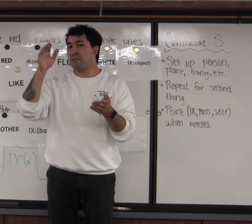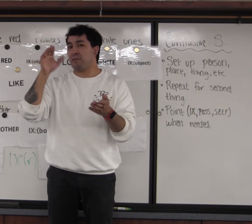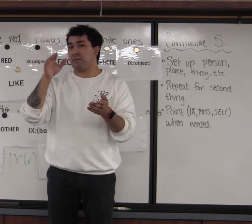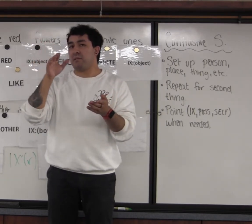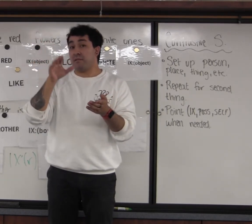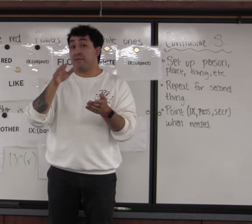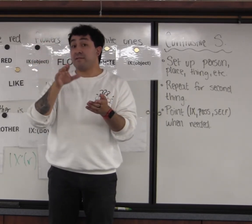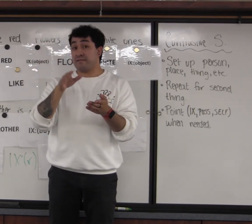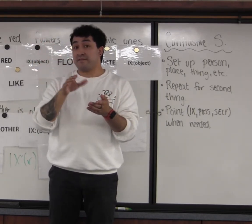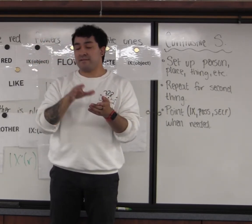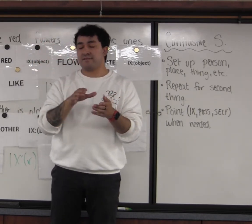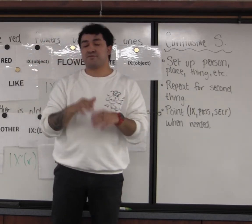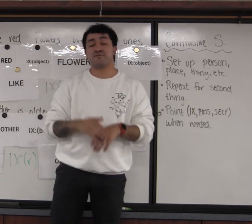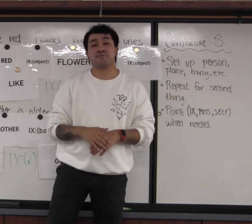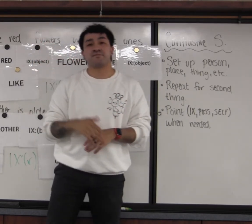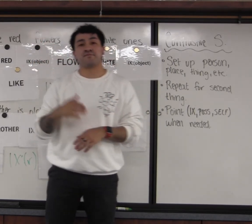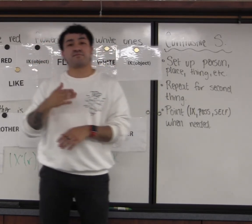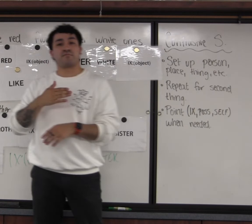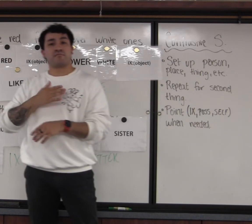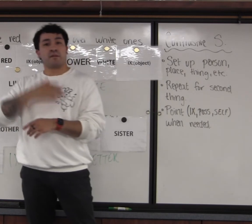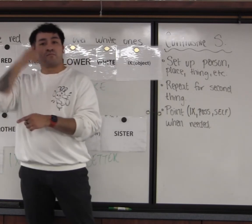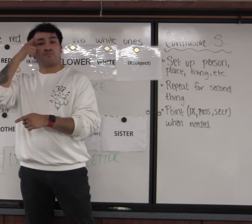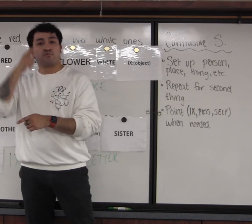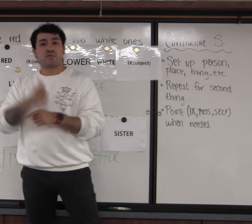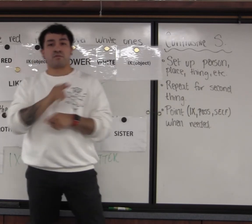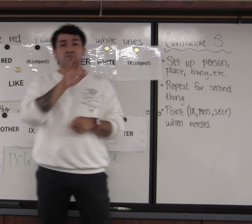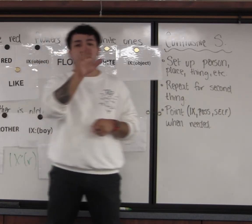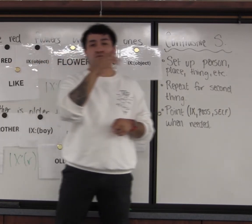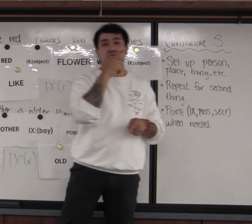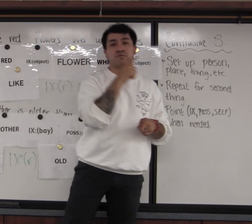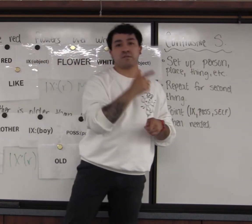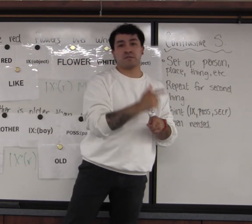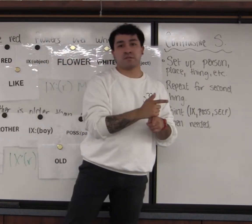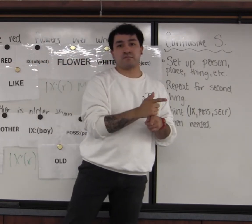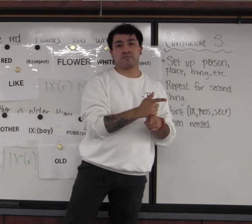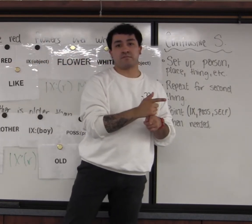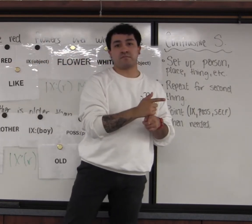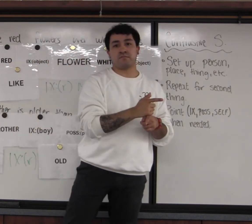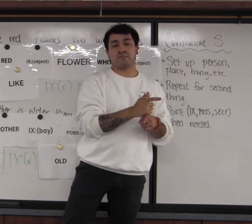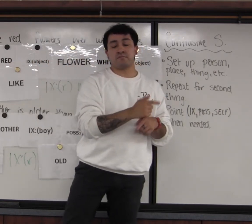you continue to develop, you might want to point less and just kind of move your body a little bit more.